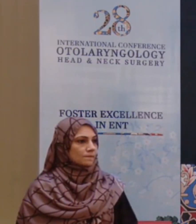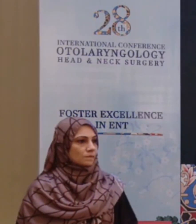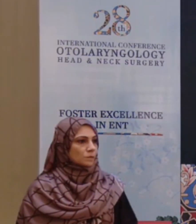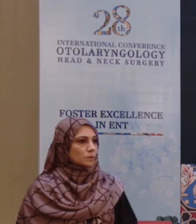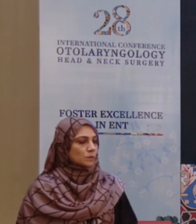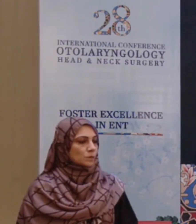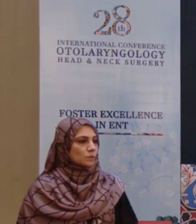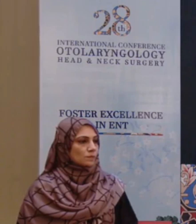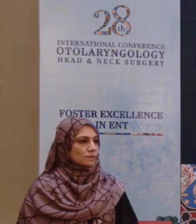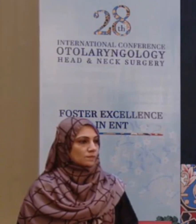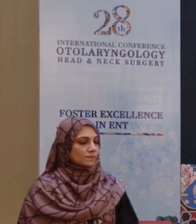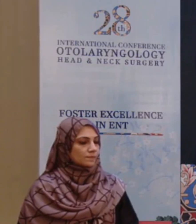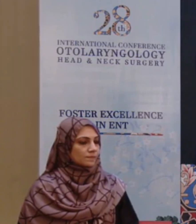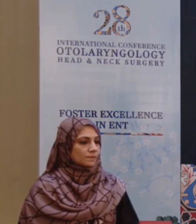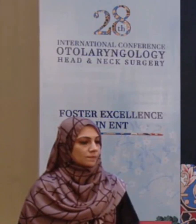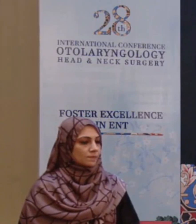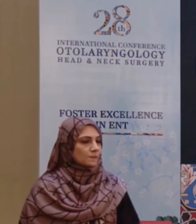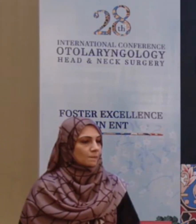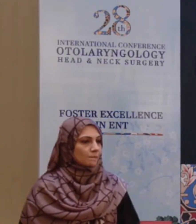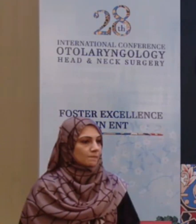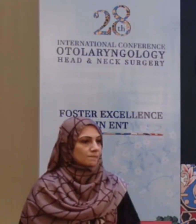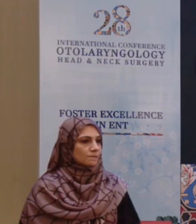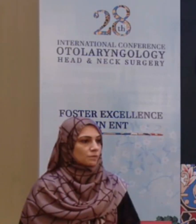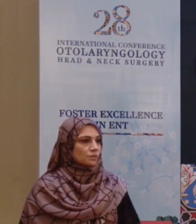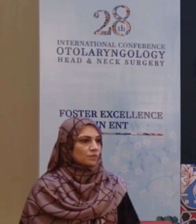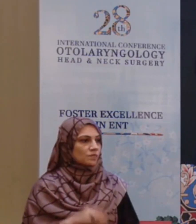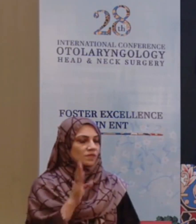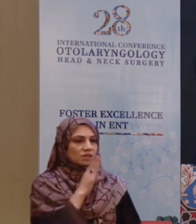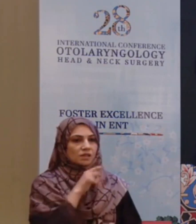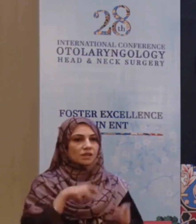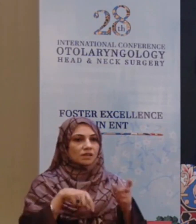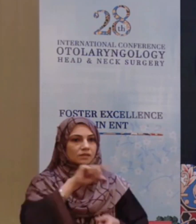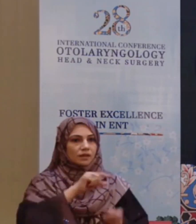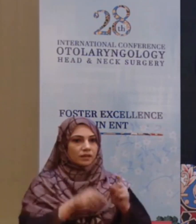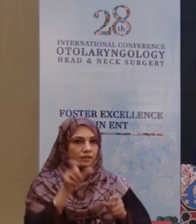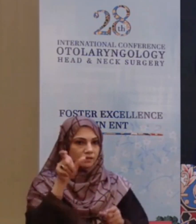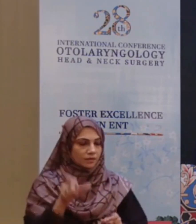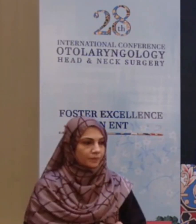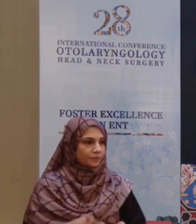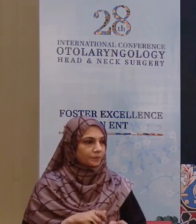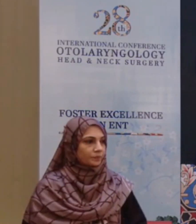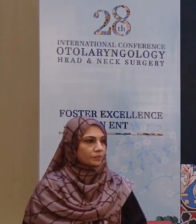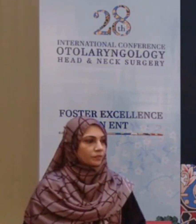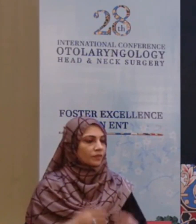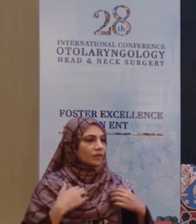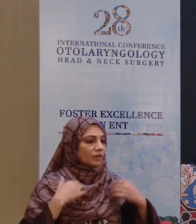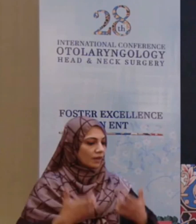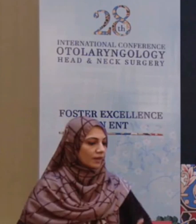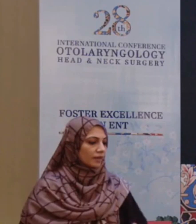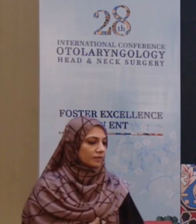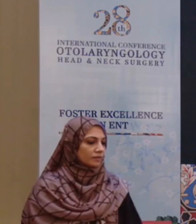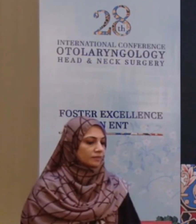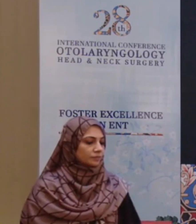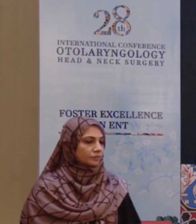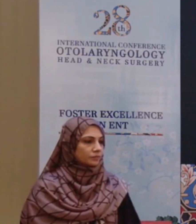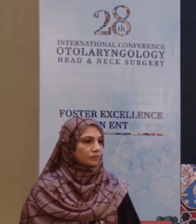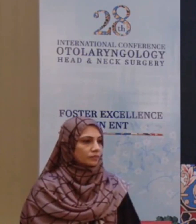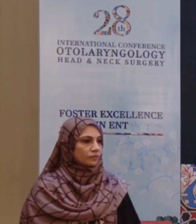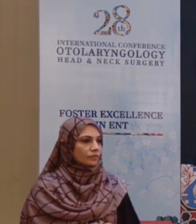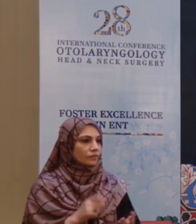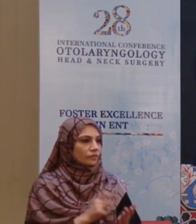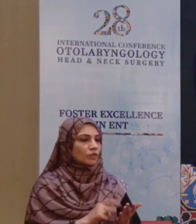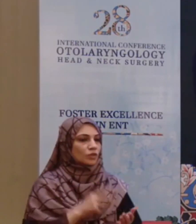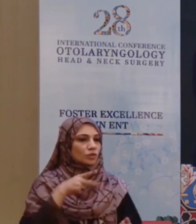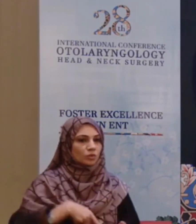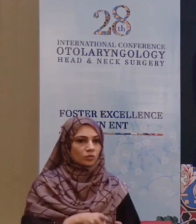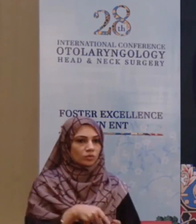a philanthropist as well as a philosopher and a scientist, and he had built this institution because he wanted to